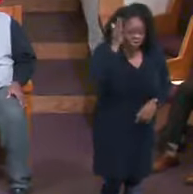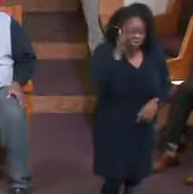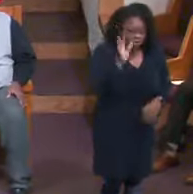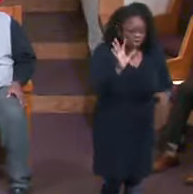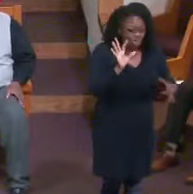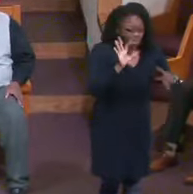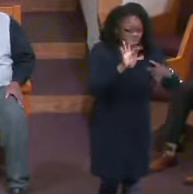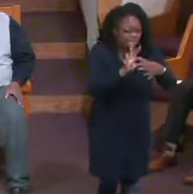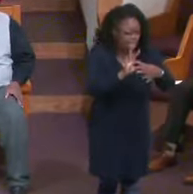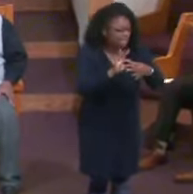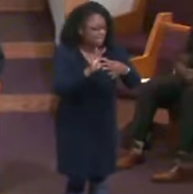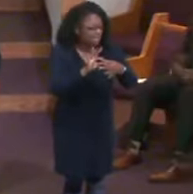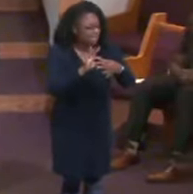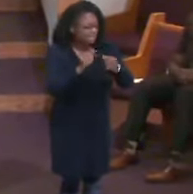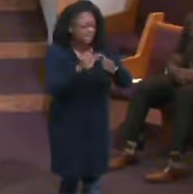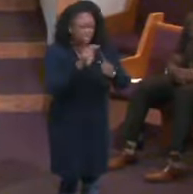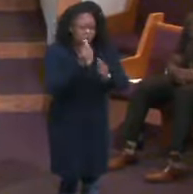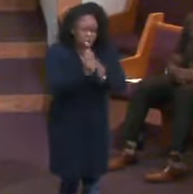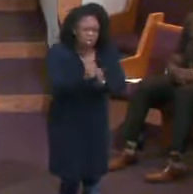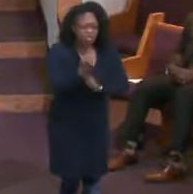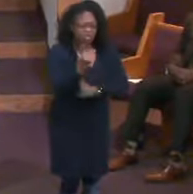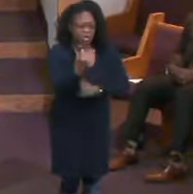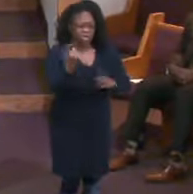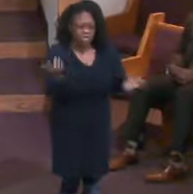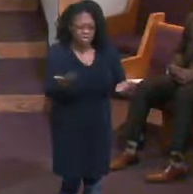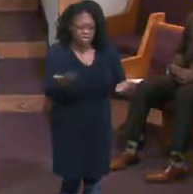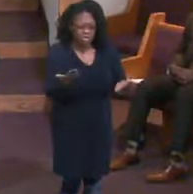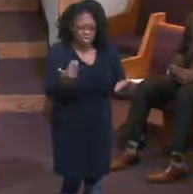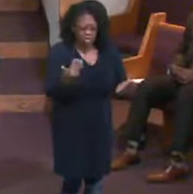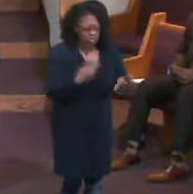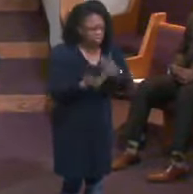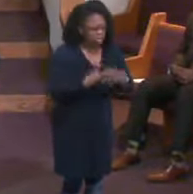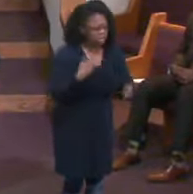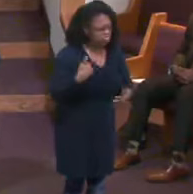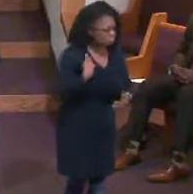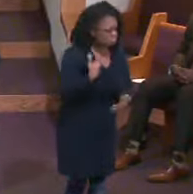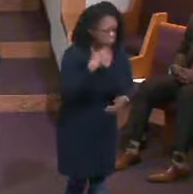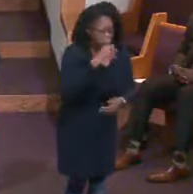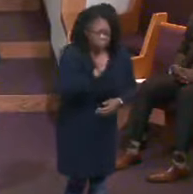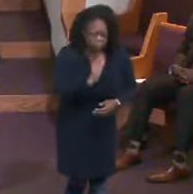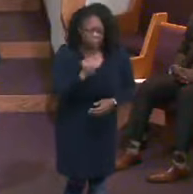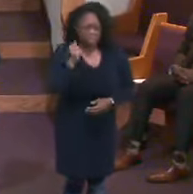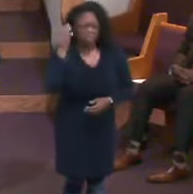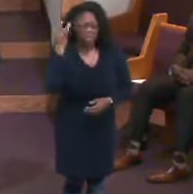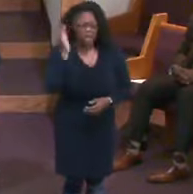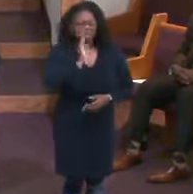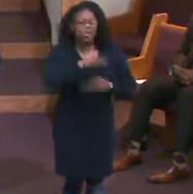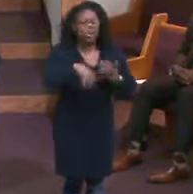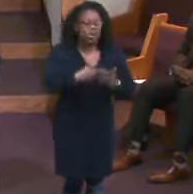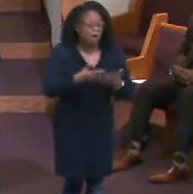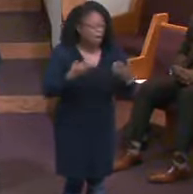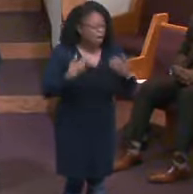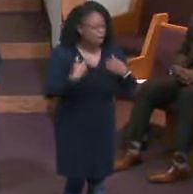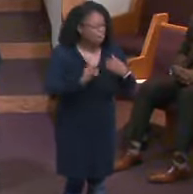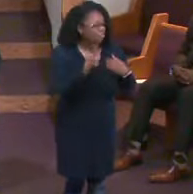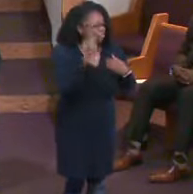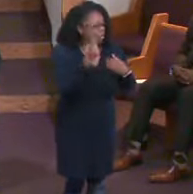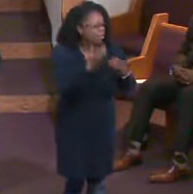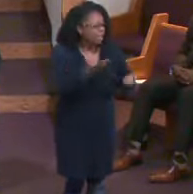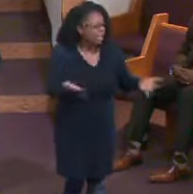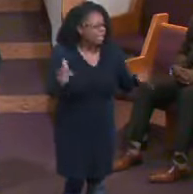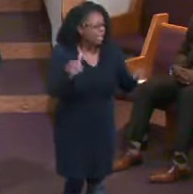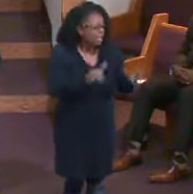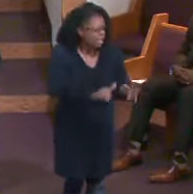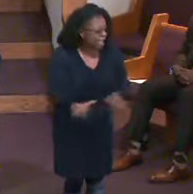connect and relate to everyone in here, from the youngest to the oldest, because we all have one thing in common,